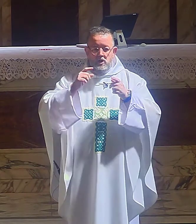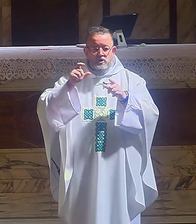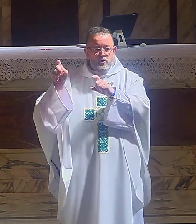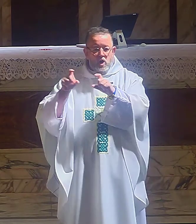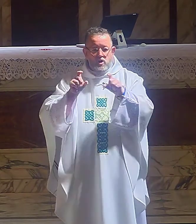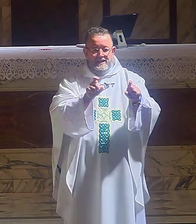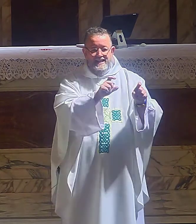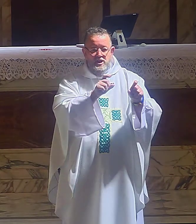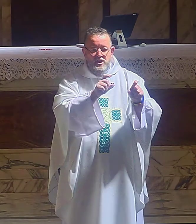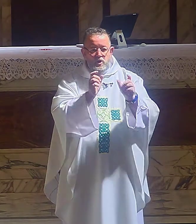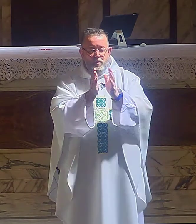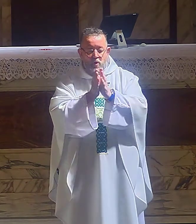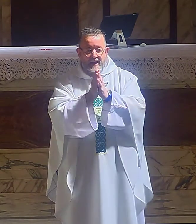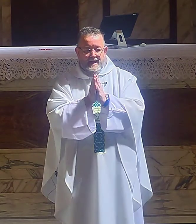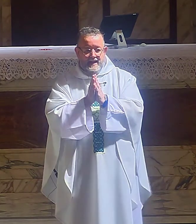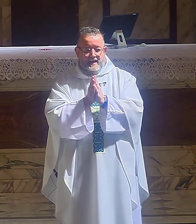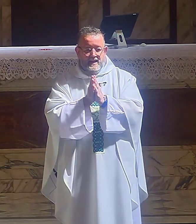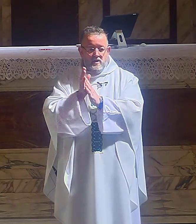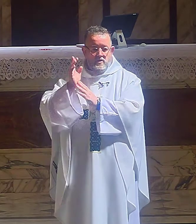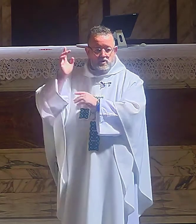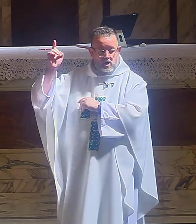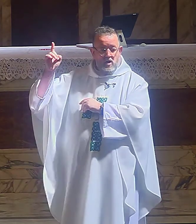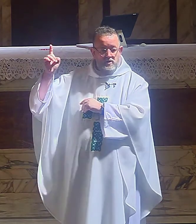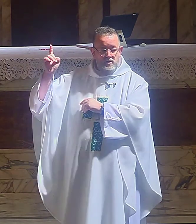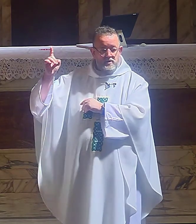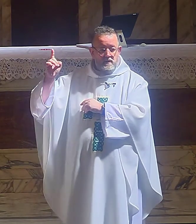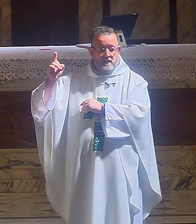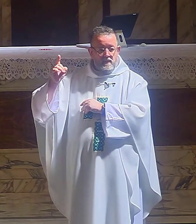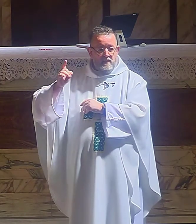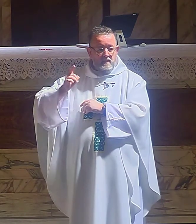to continue praying to God.